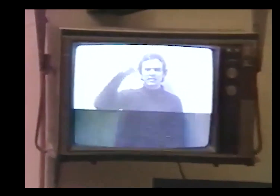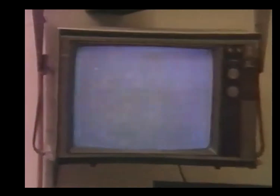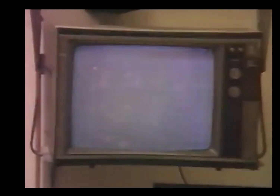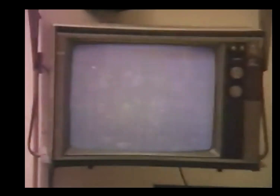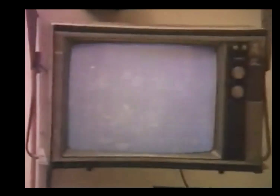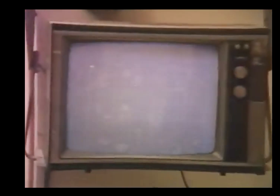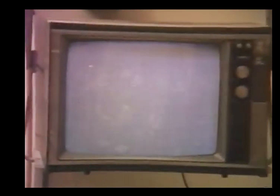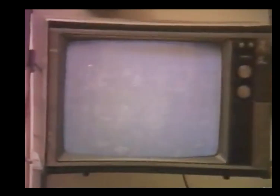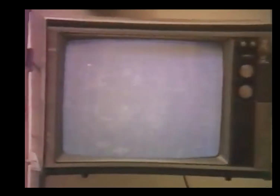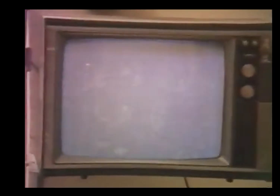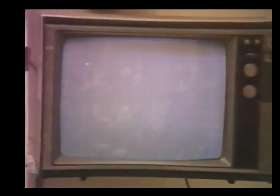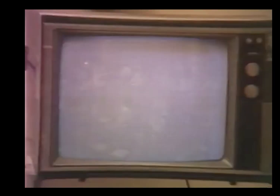Oh, wrong me.